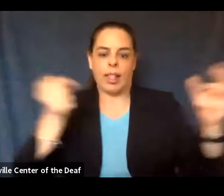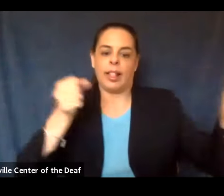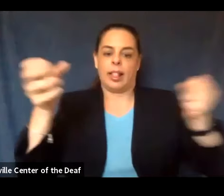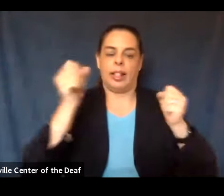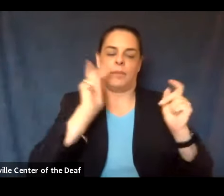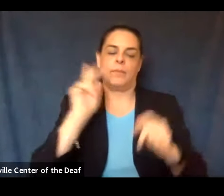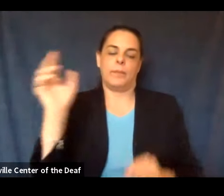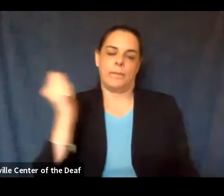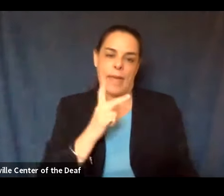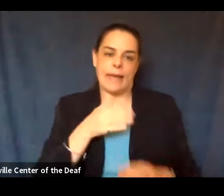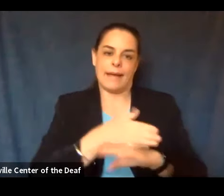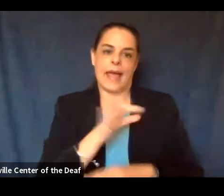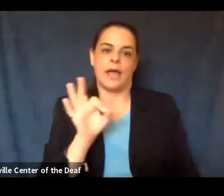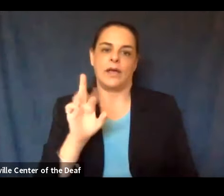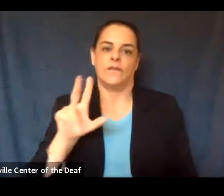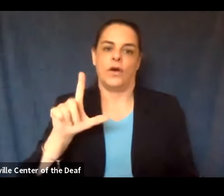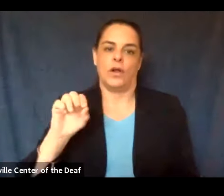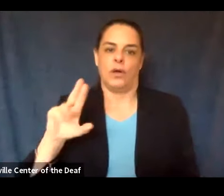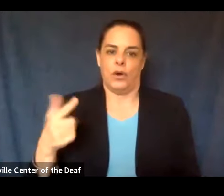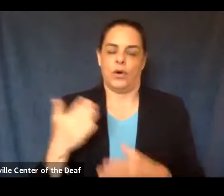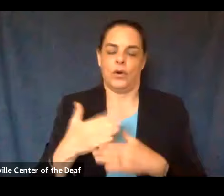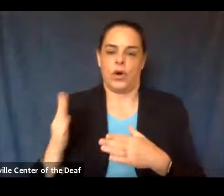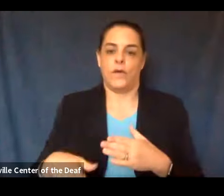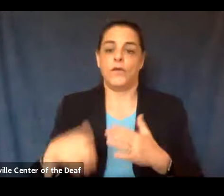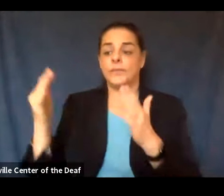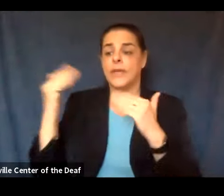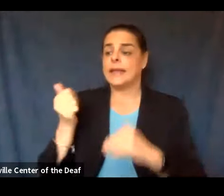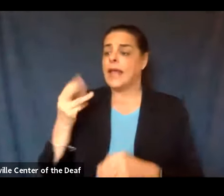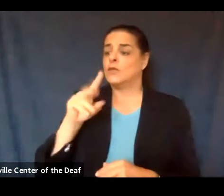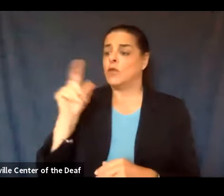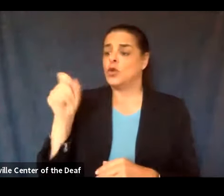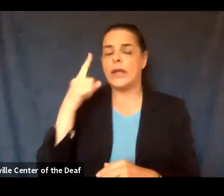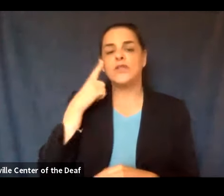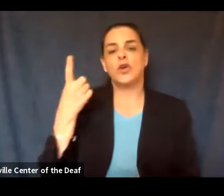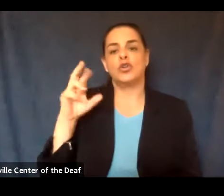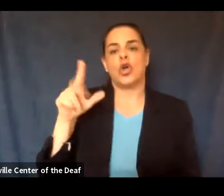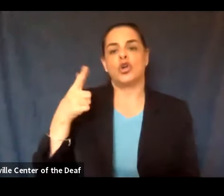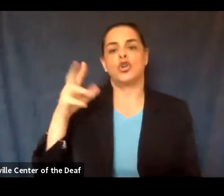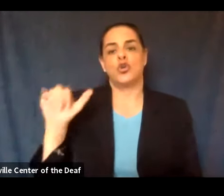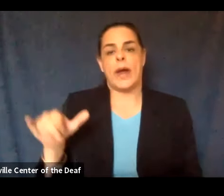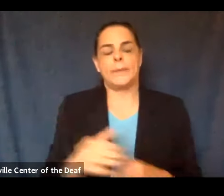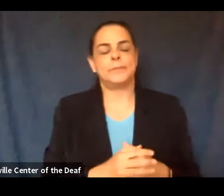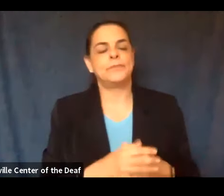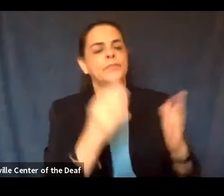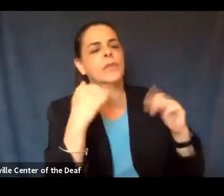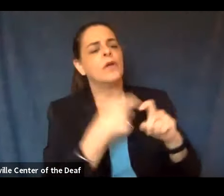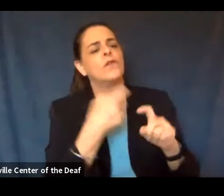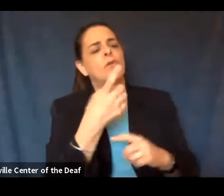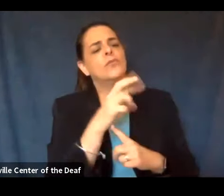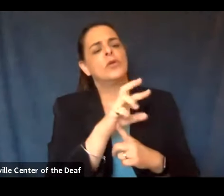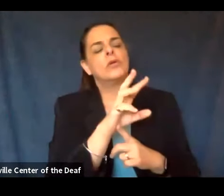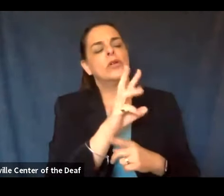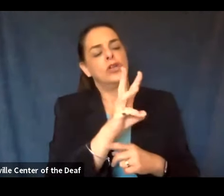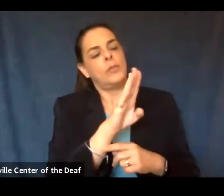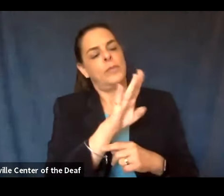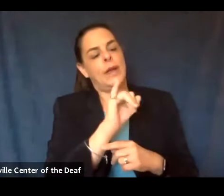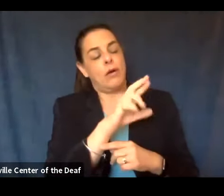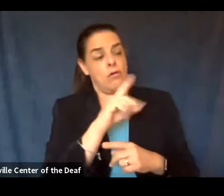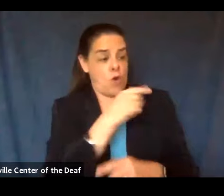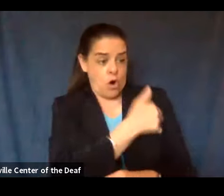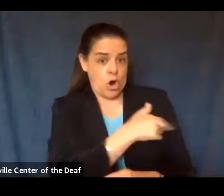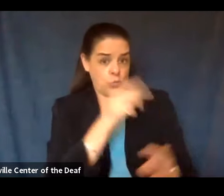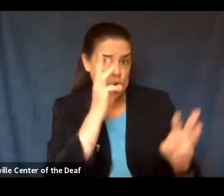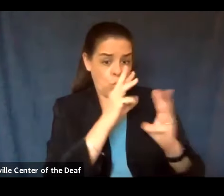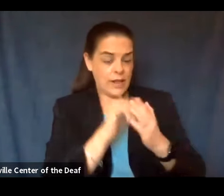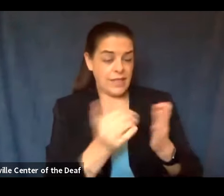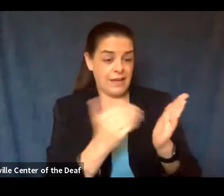is over. These next couple questions are for Dr. Gray. From WBIR, are hospitals concerned that with